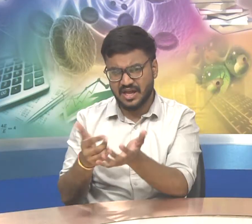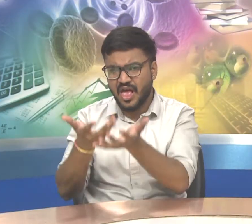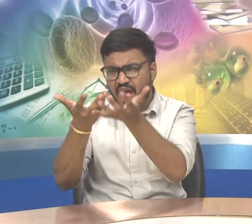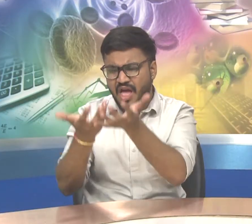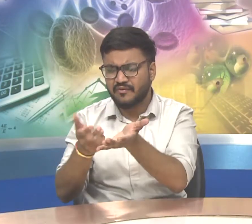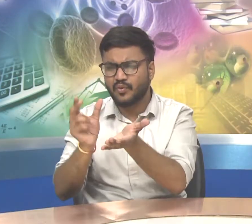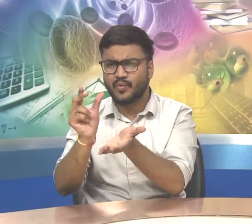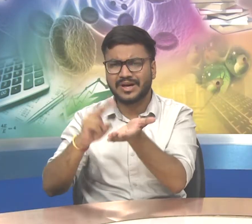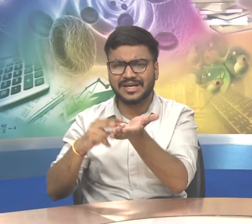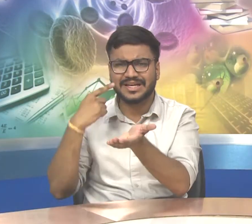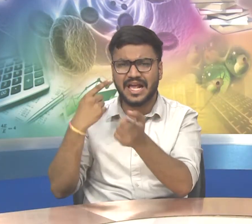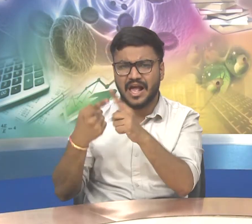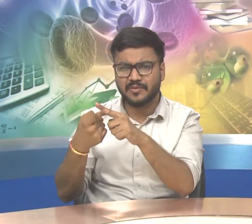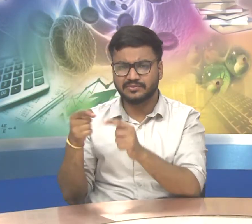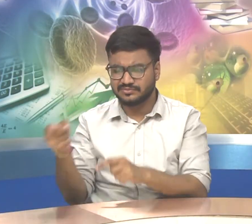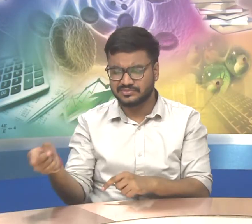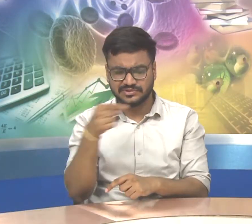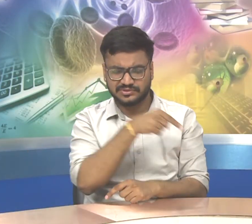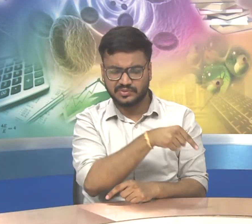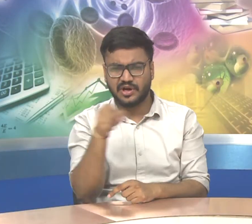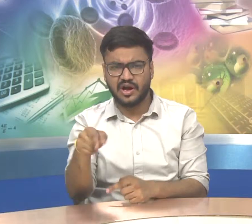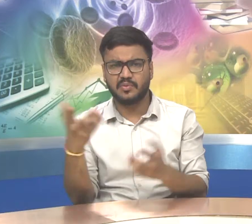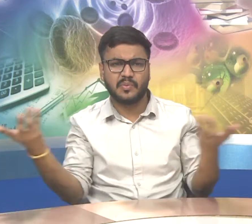and atomic mass unit.